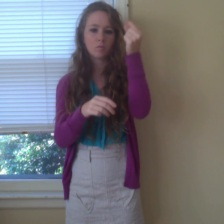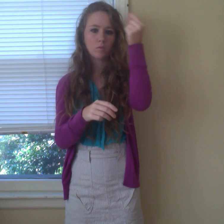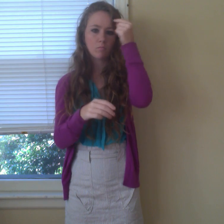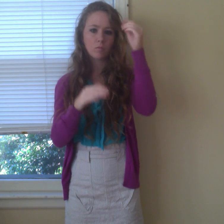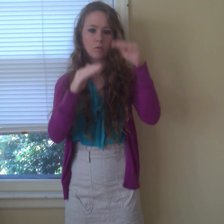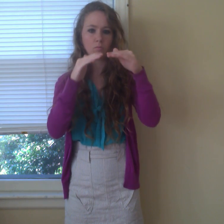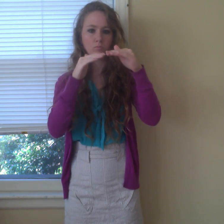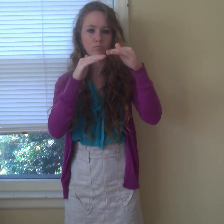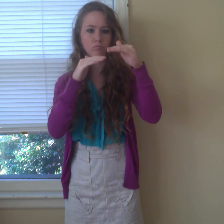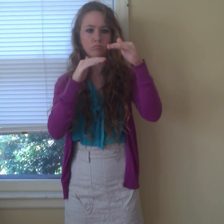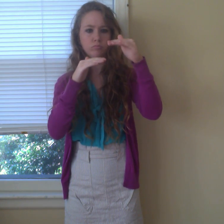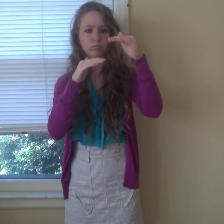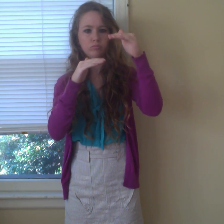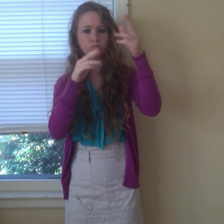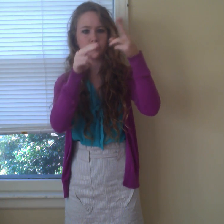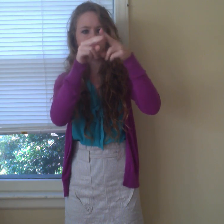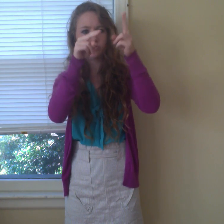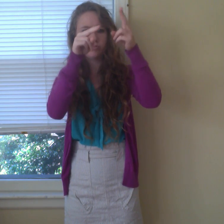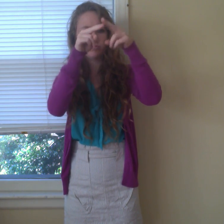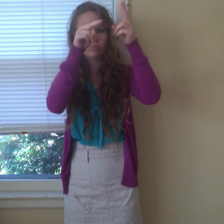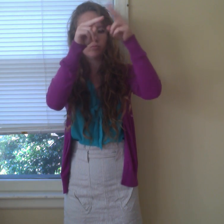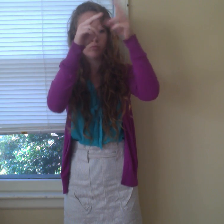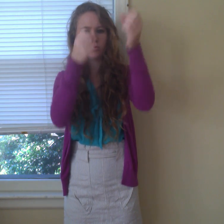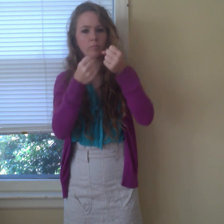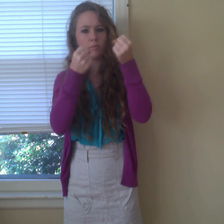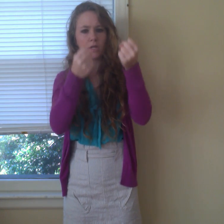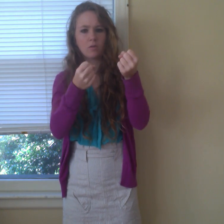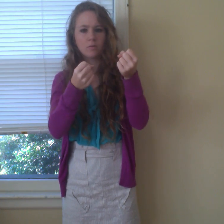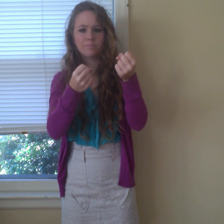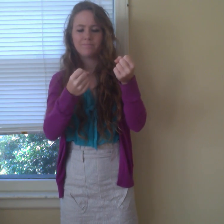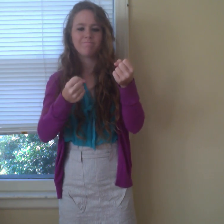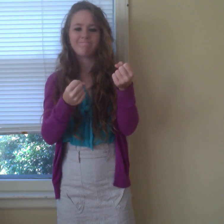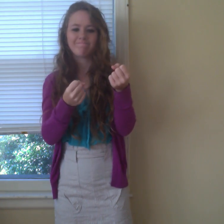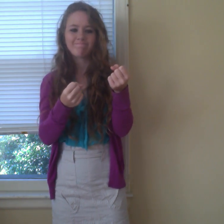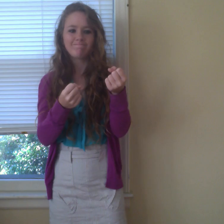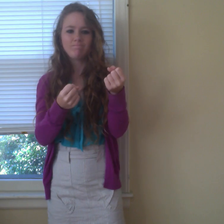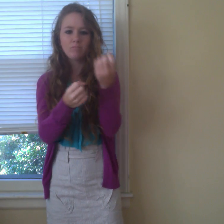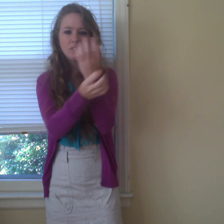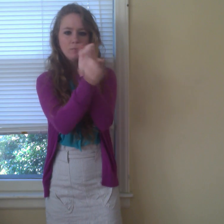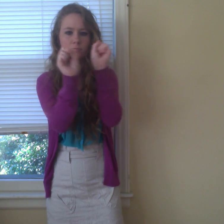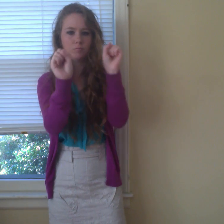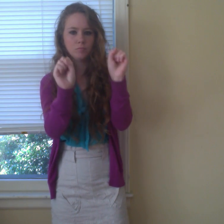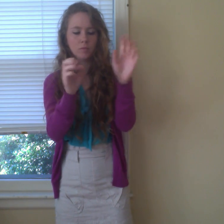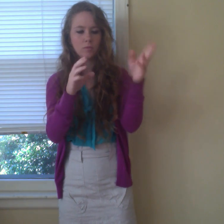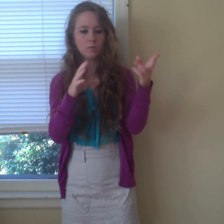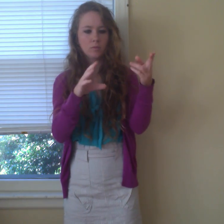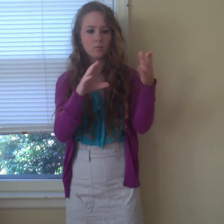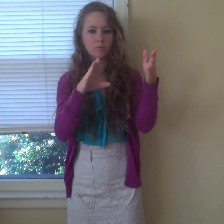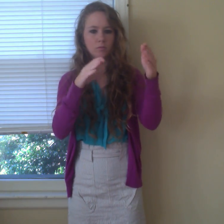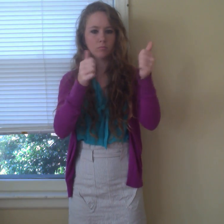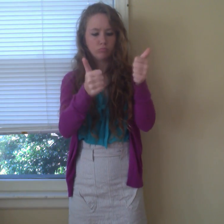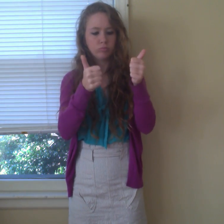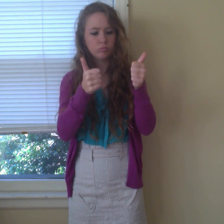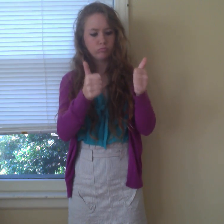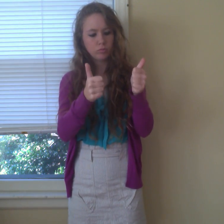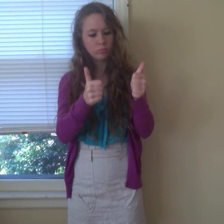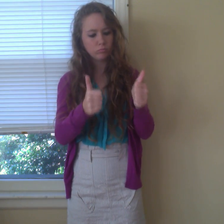guard, power-seeking politicians began to exceed the powers granted them in the Roman Constitution. Some learned that they could